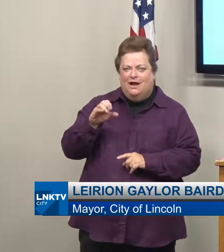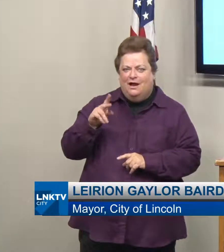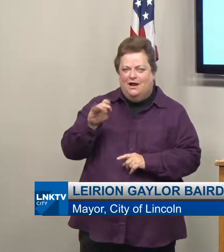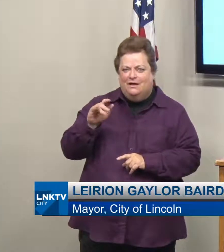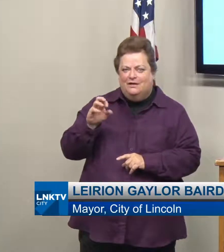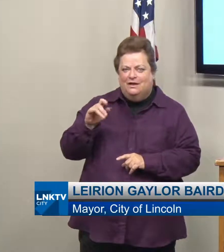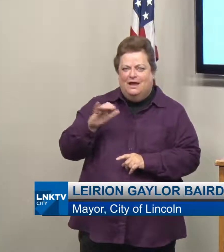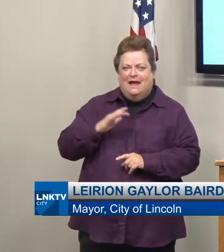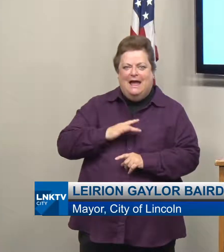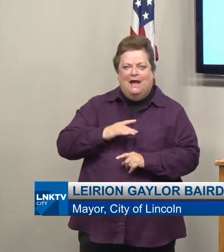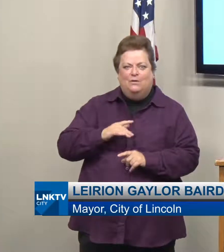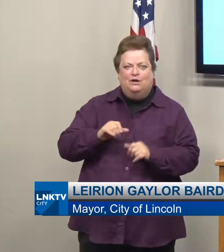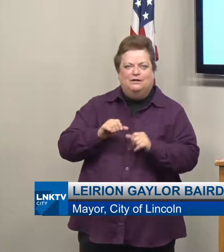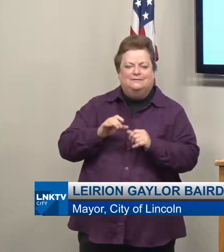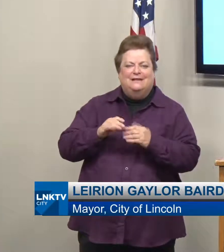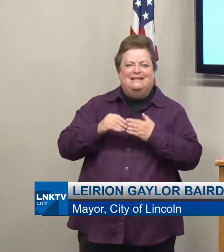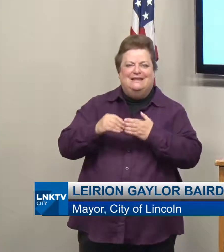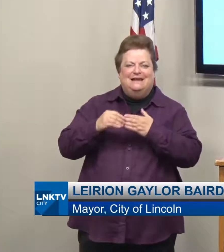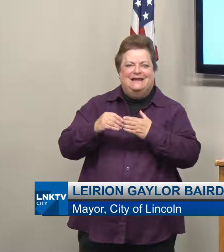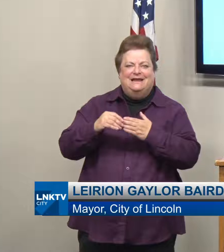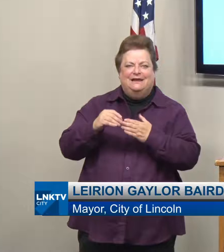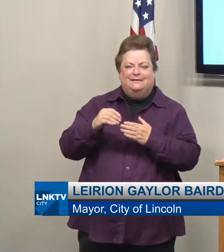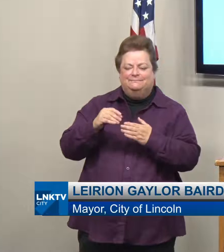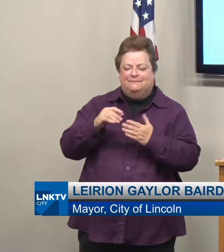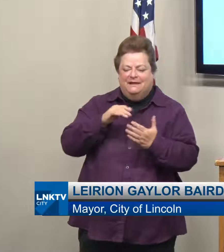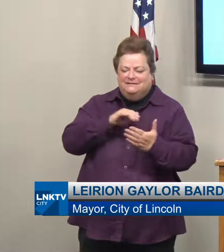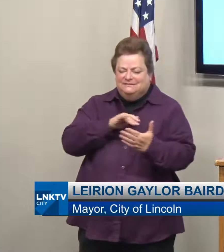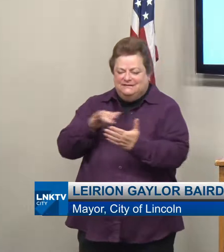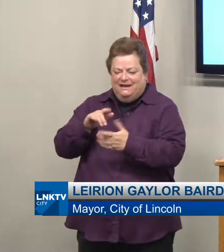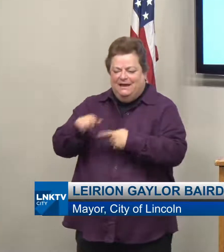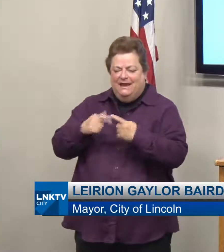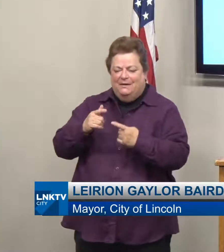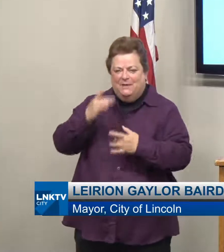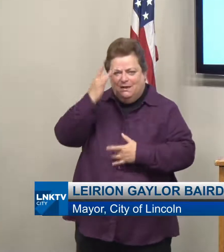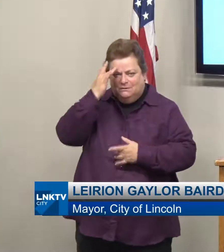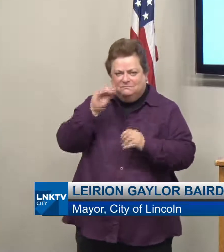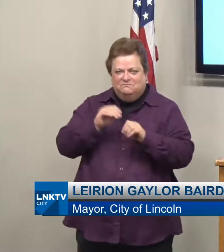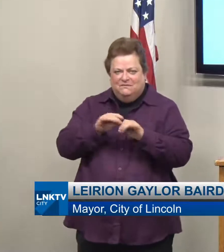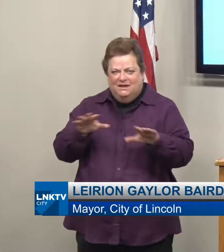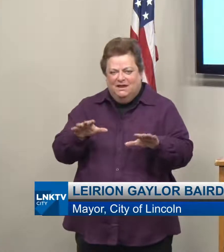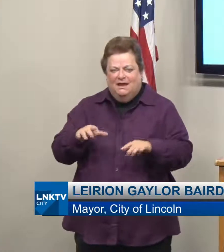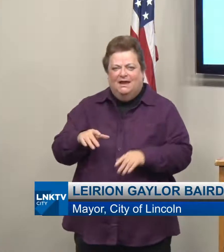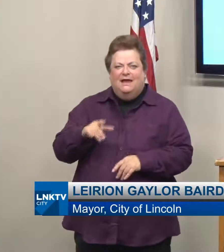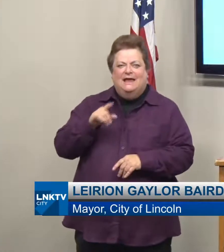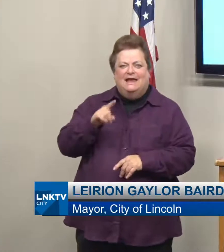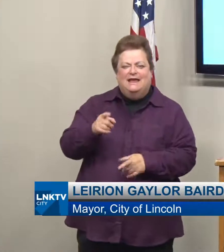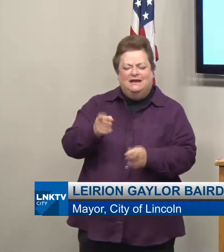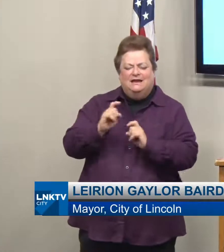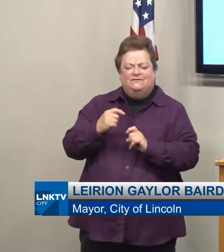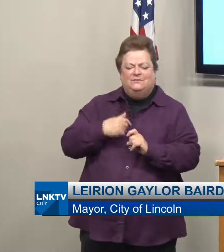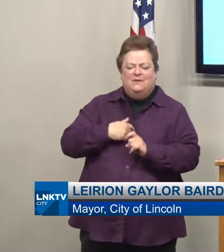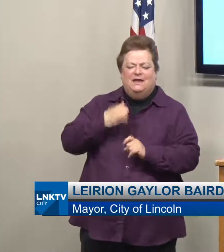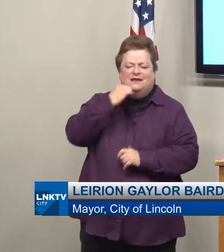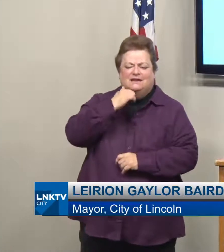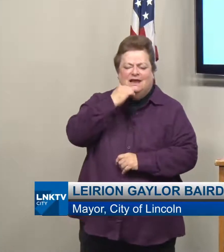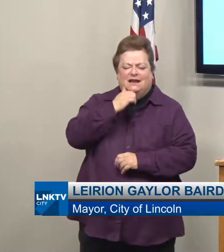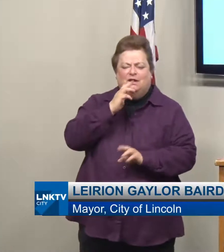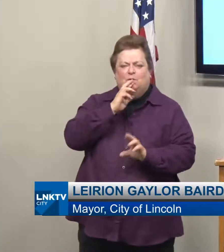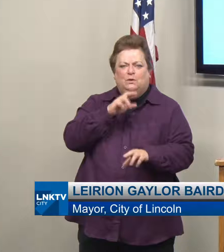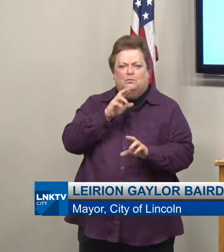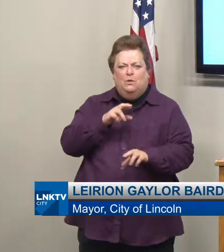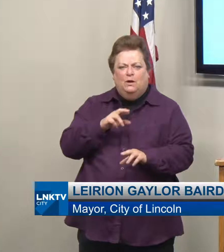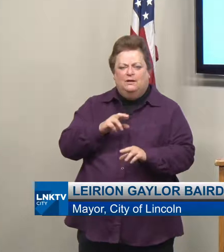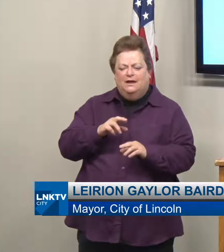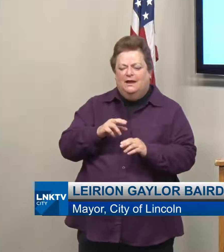lead epidemiologists, this email he sends contains the daily situational report, a snapshot of how